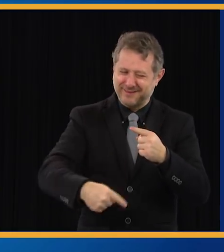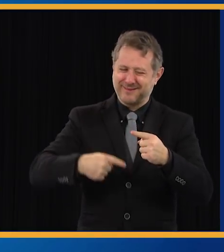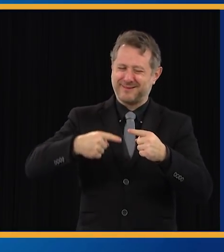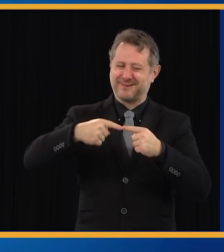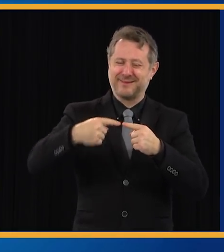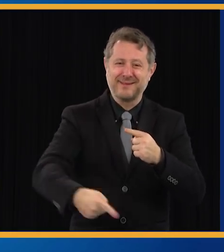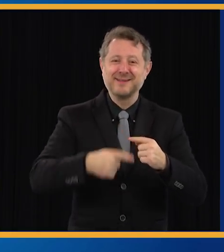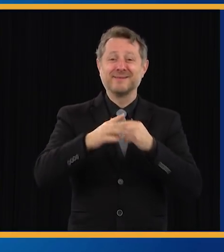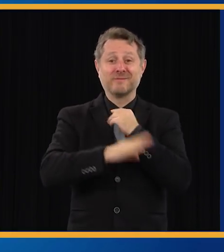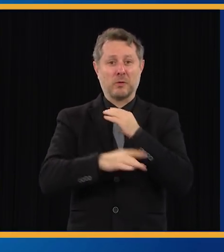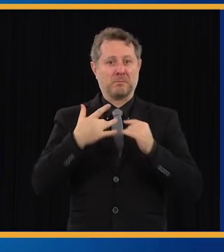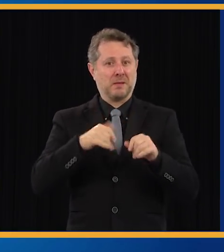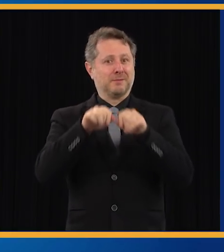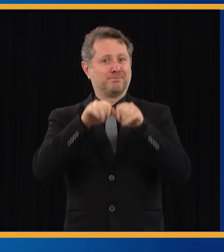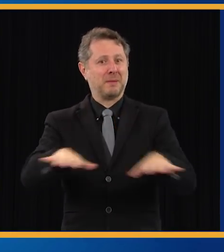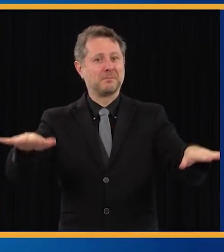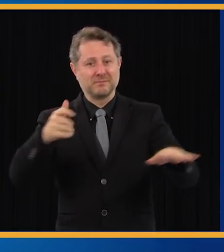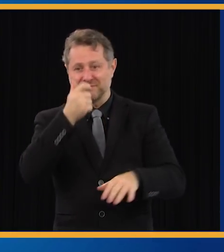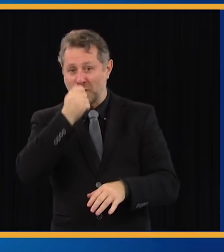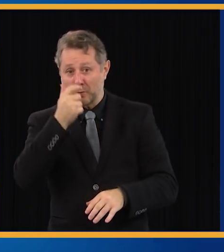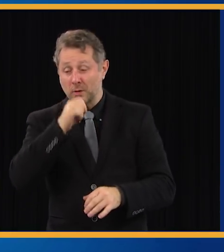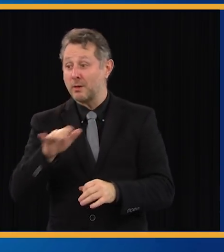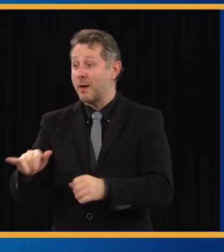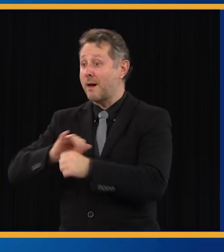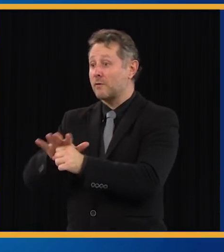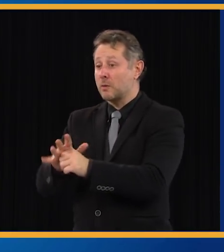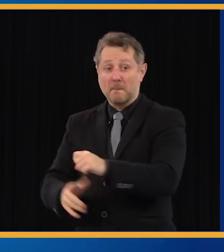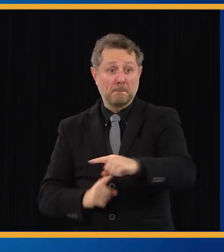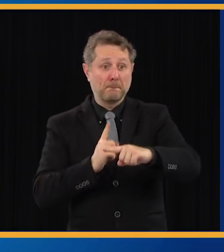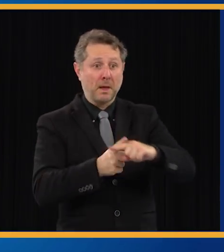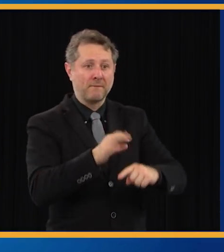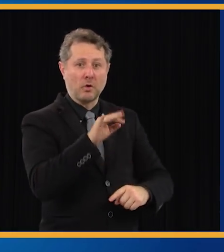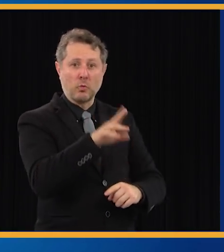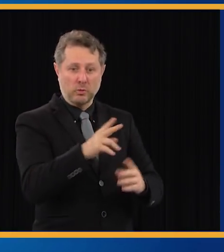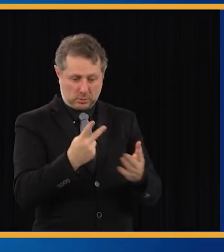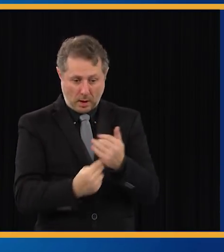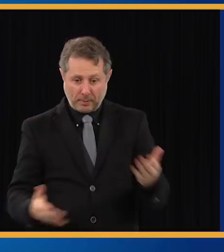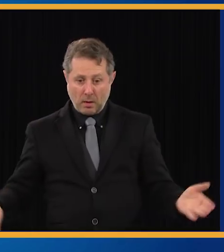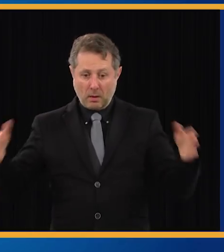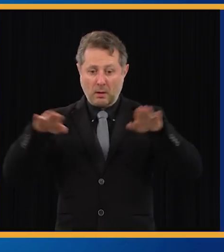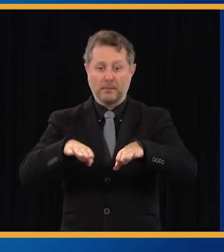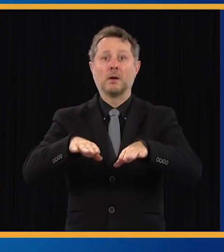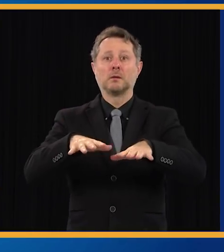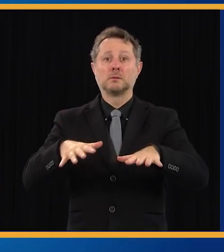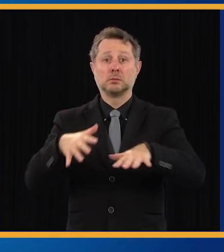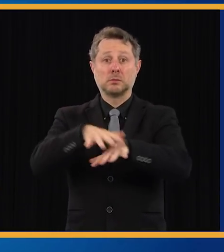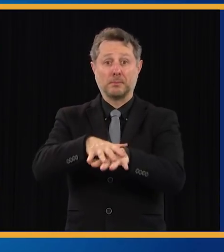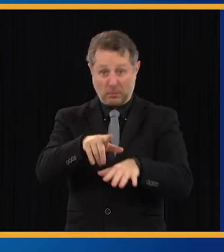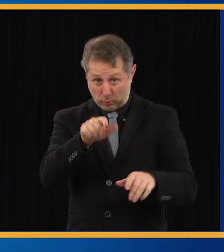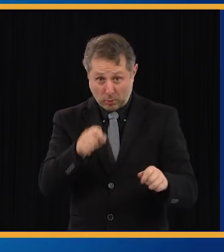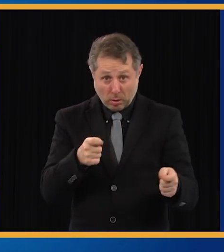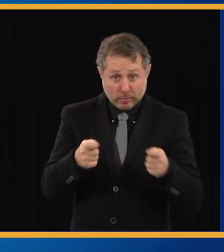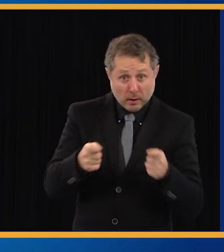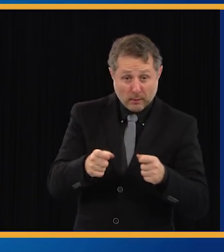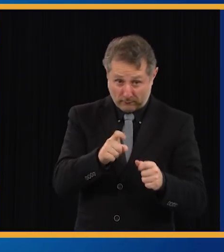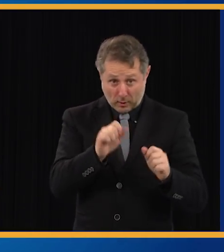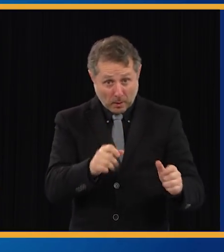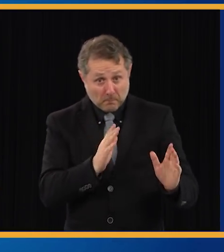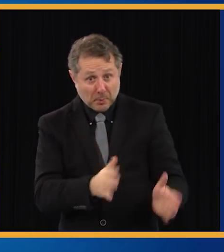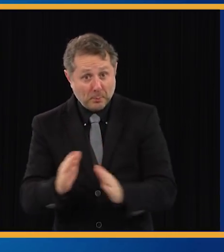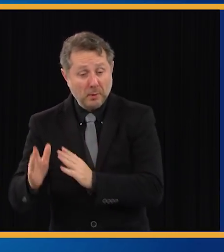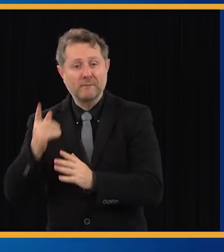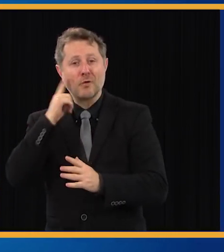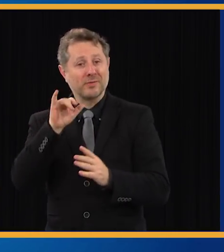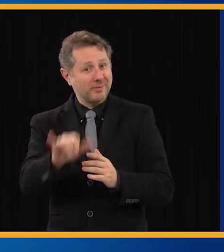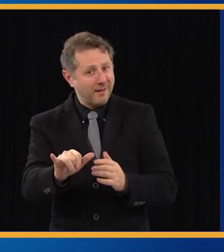now be dealing with COVID cases on top of flu cases? You have to test for both and possibly